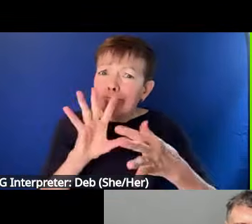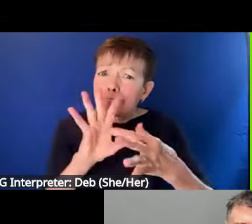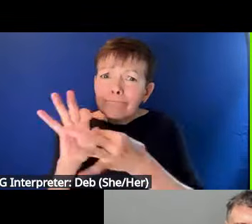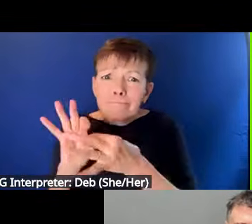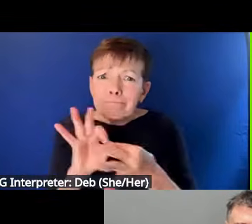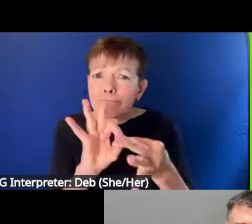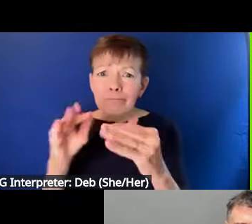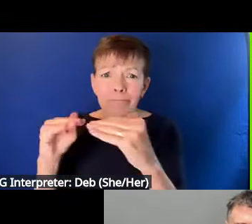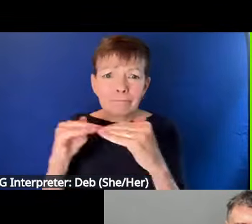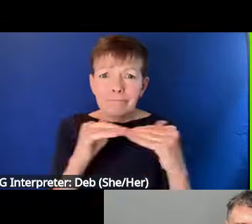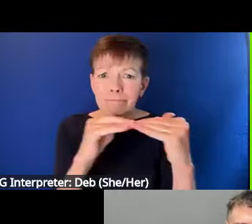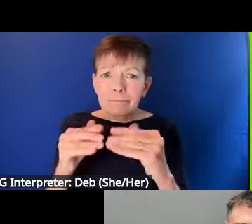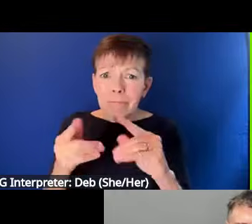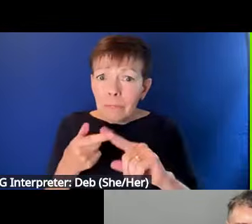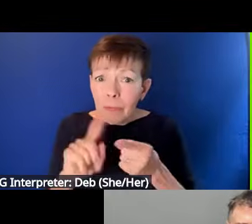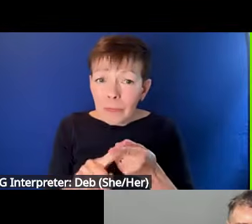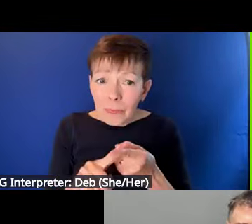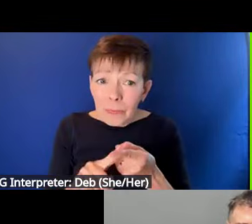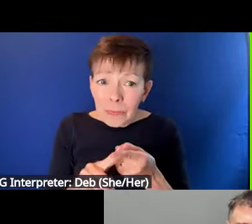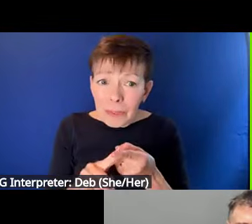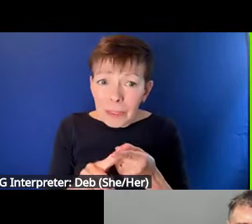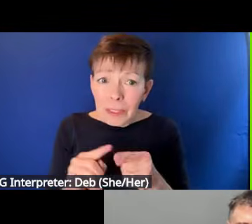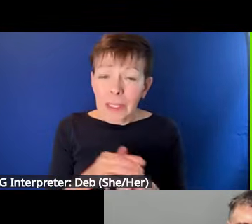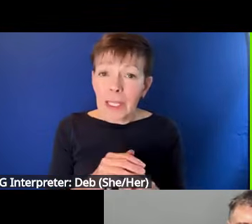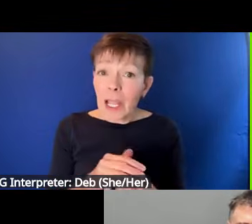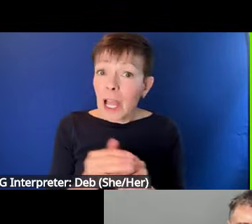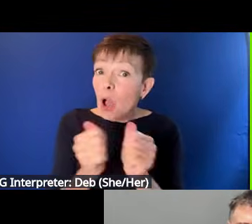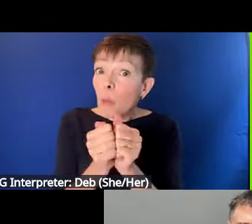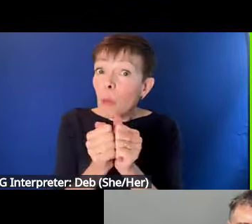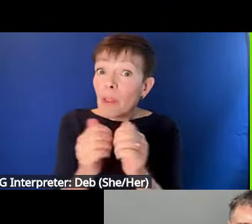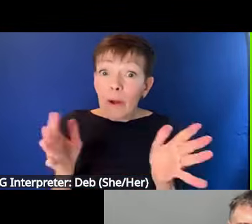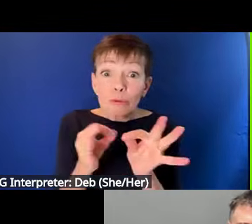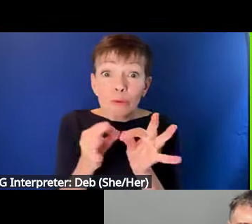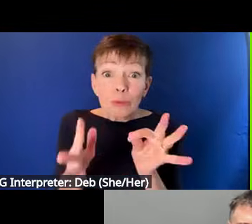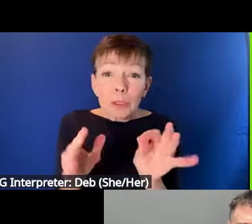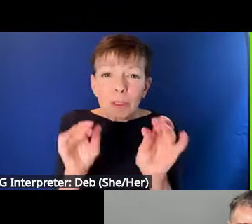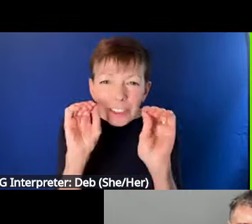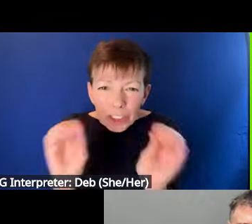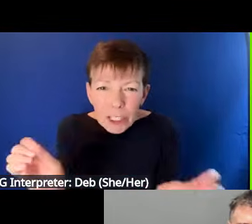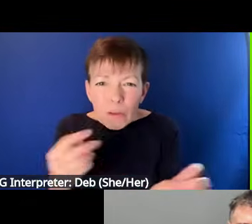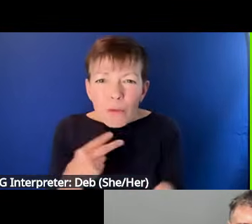since without her interpreter, she had no voice.